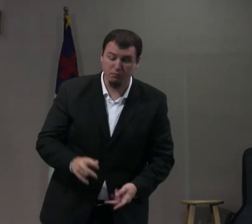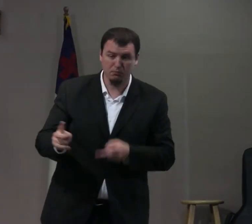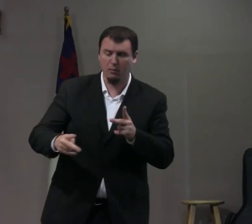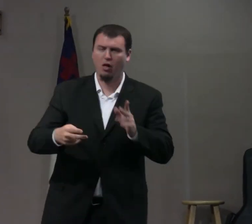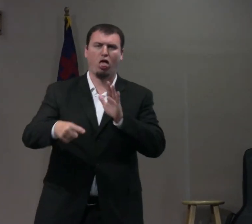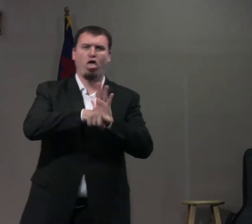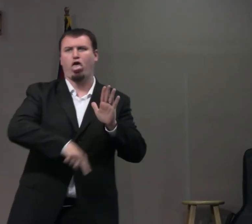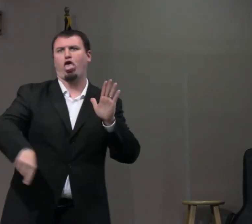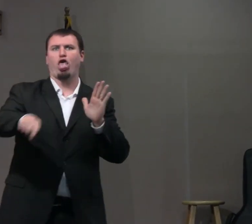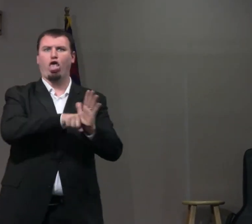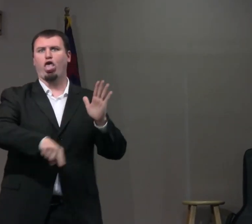about Jesus